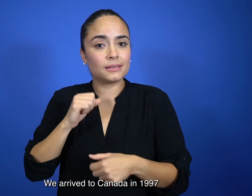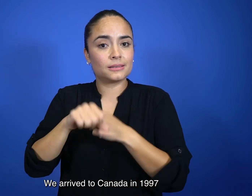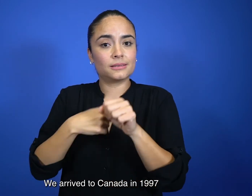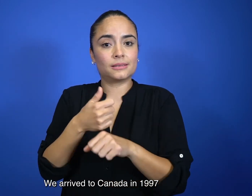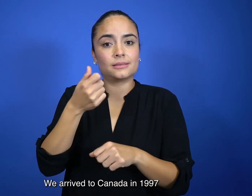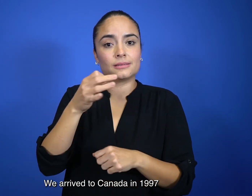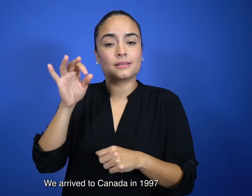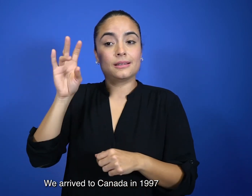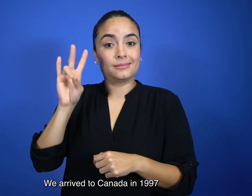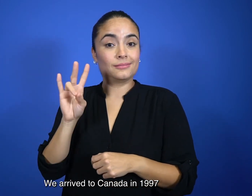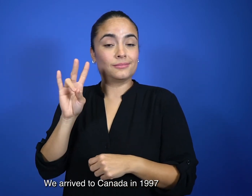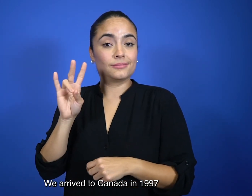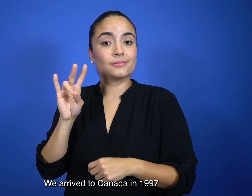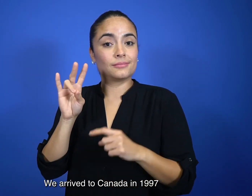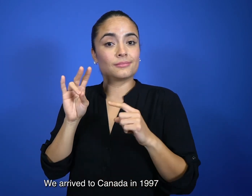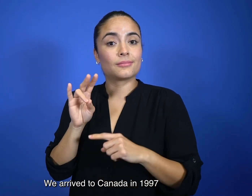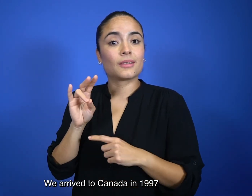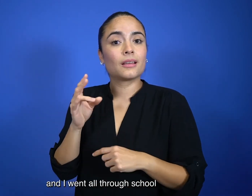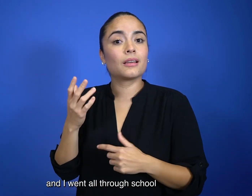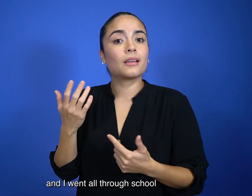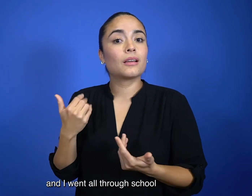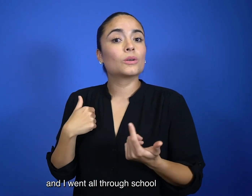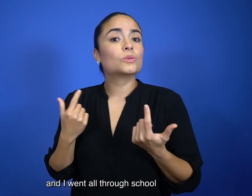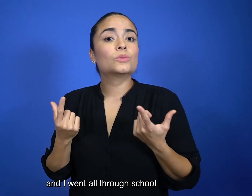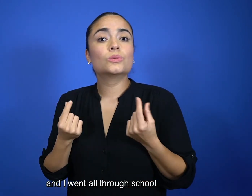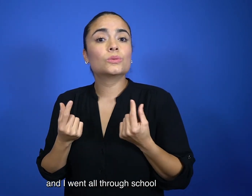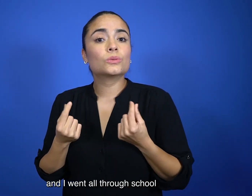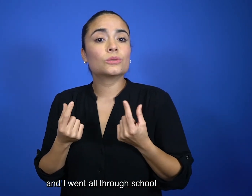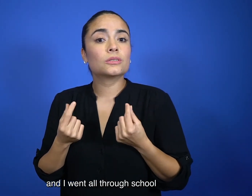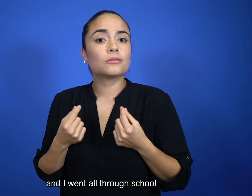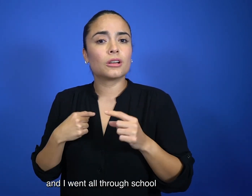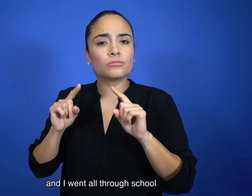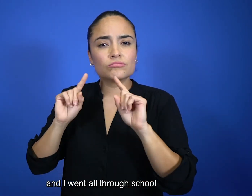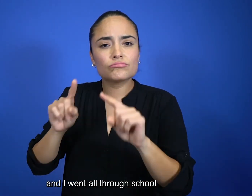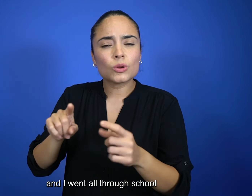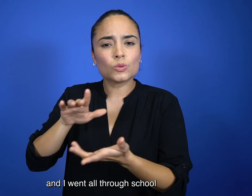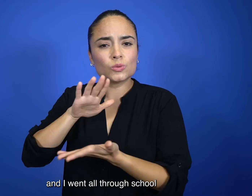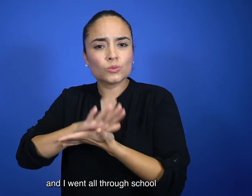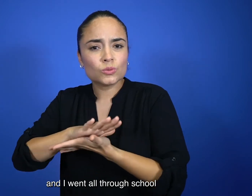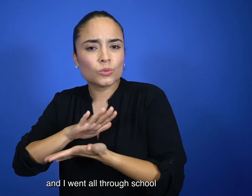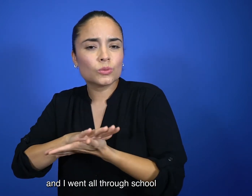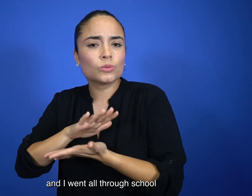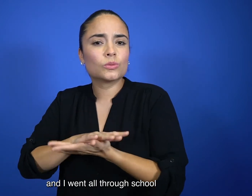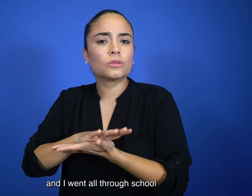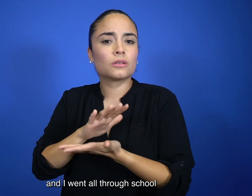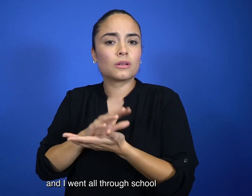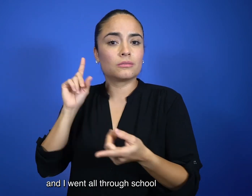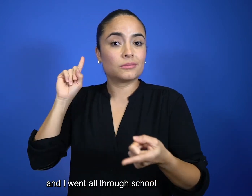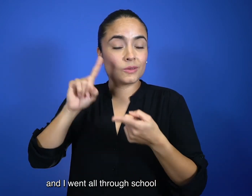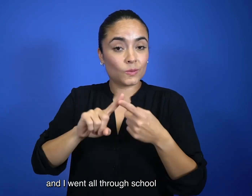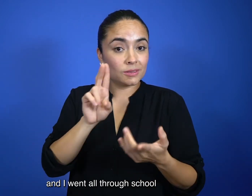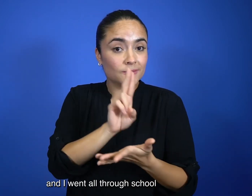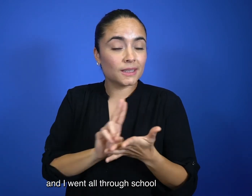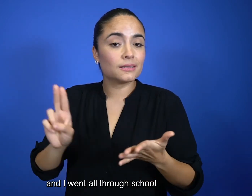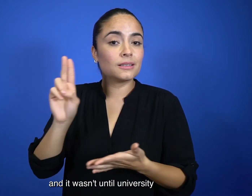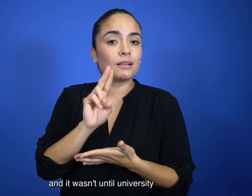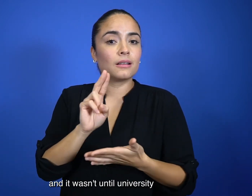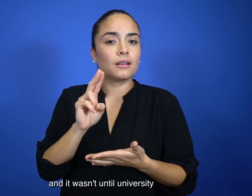arrived to Canada in 1997, and I went all through school. It